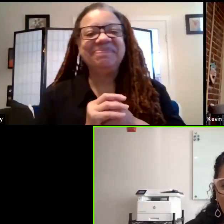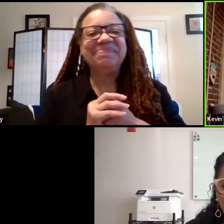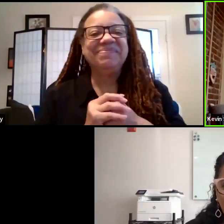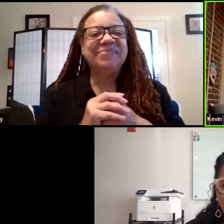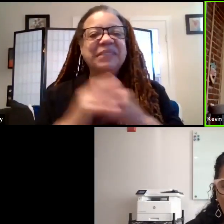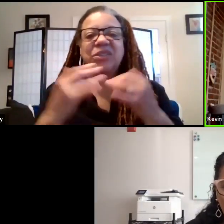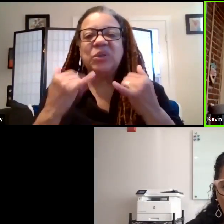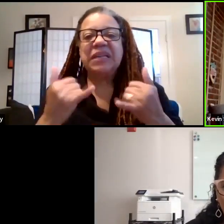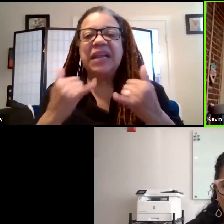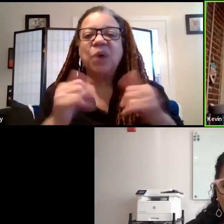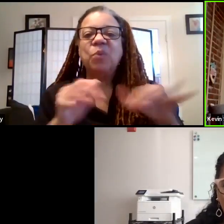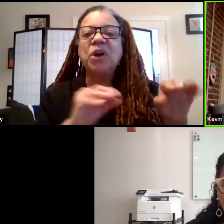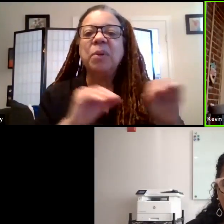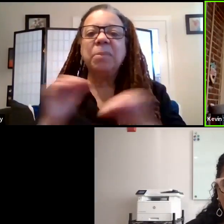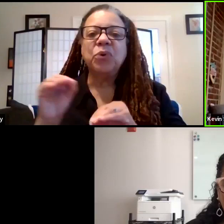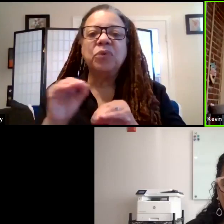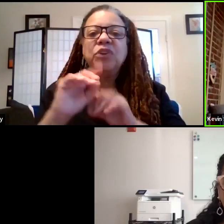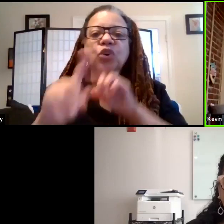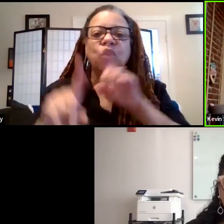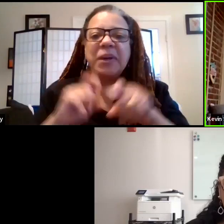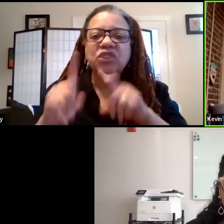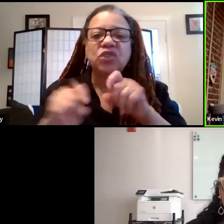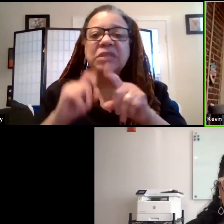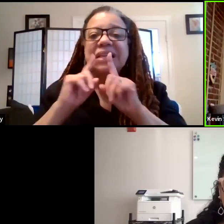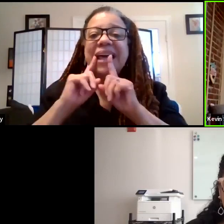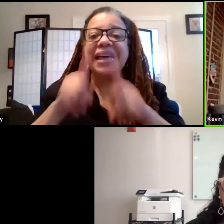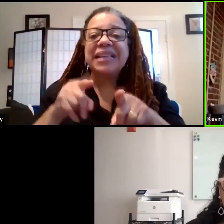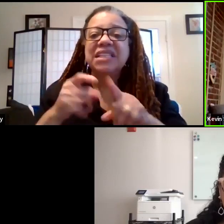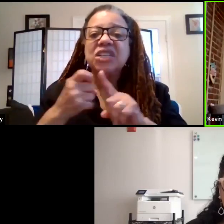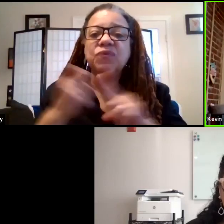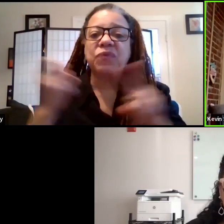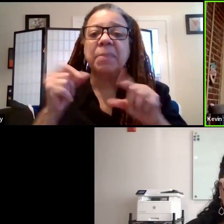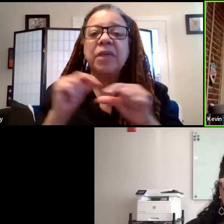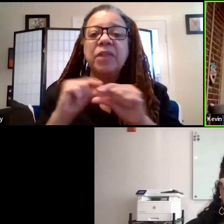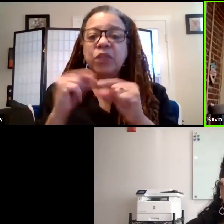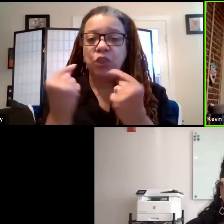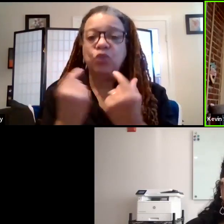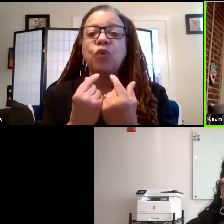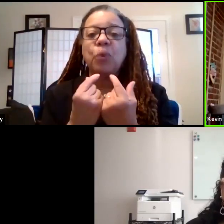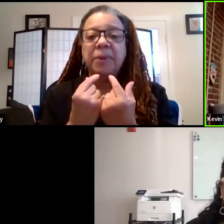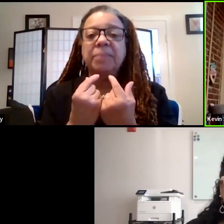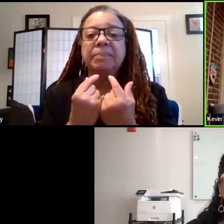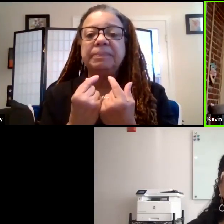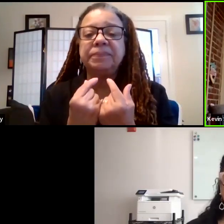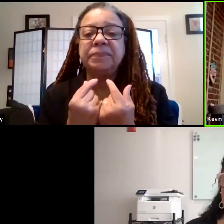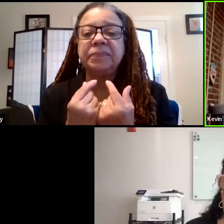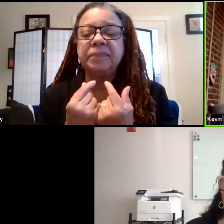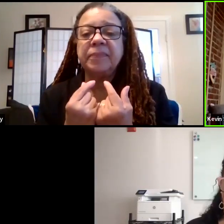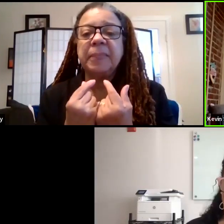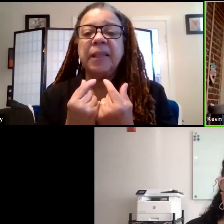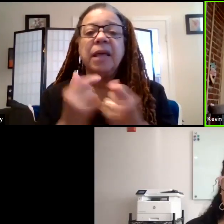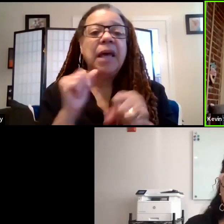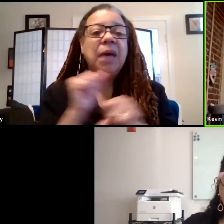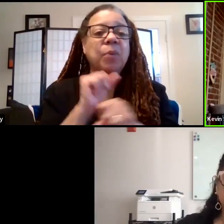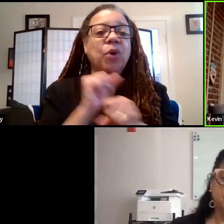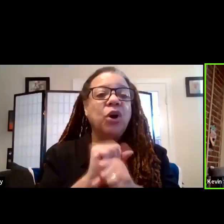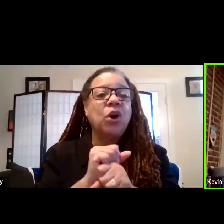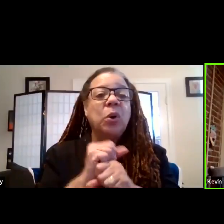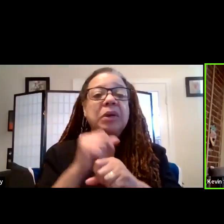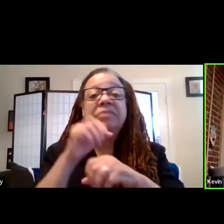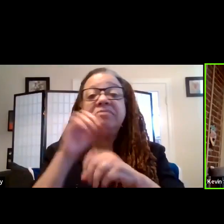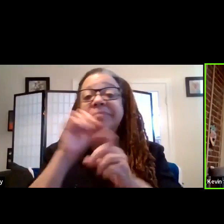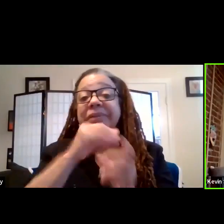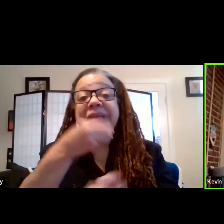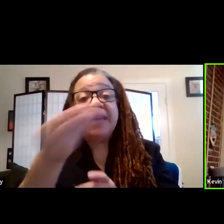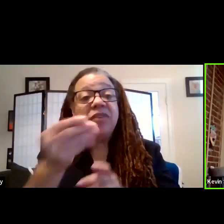now to questions and answers from the group, and we'll work on getting either answers to you today or getting